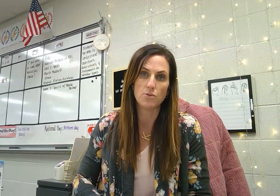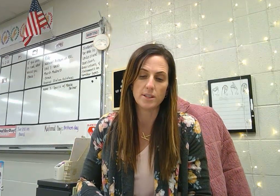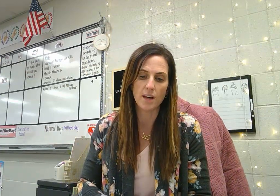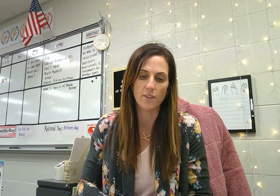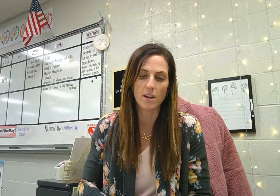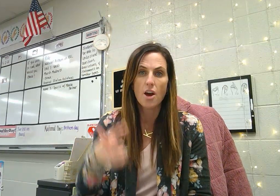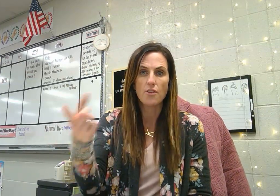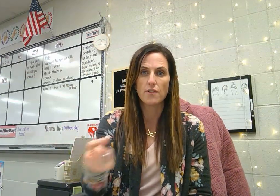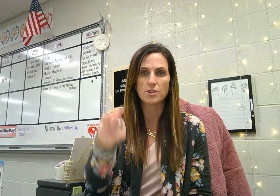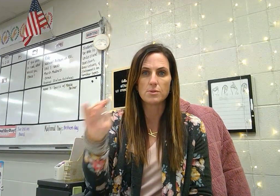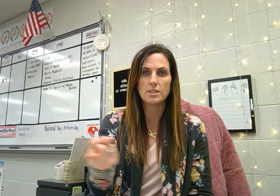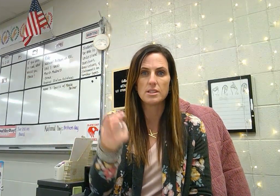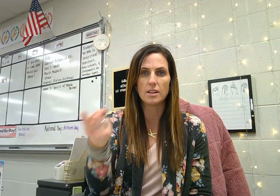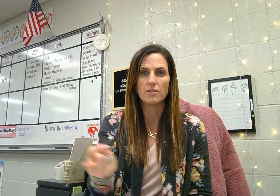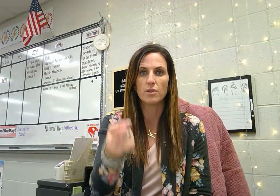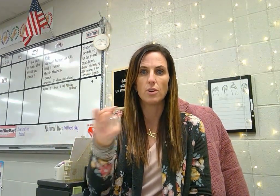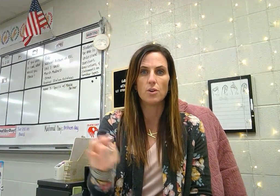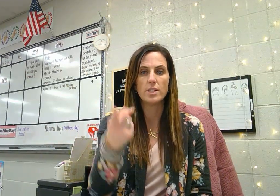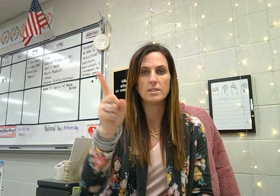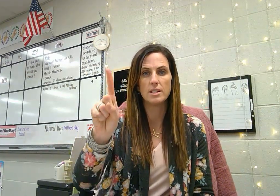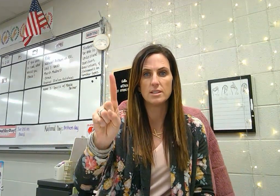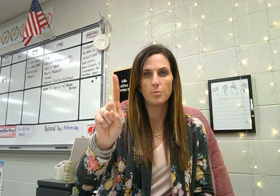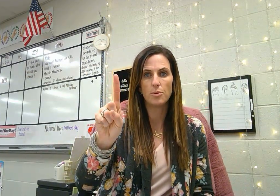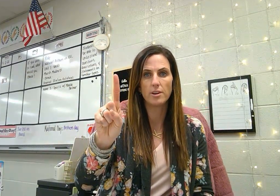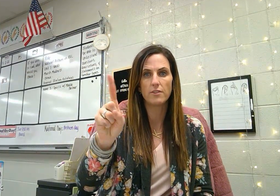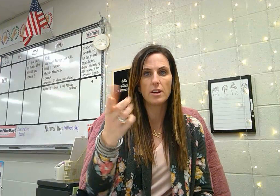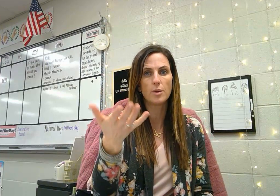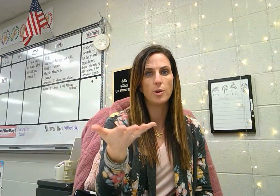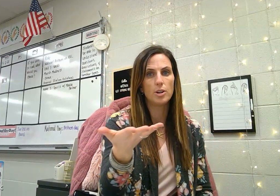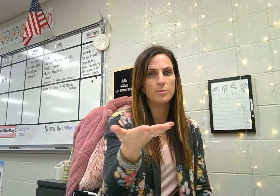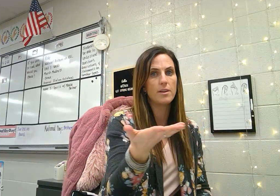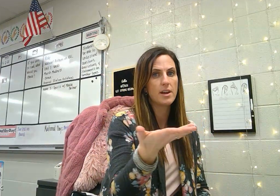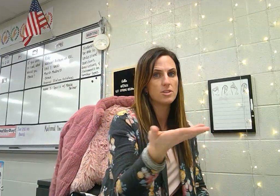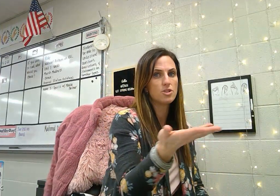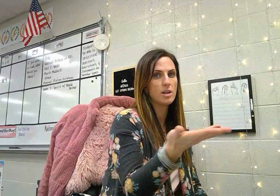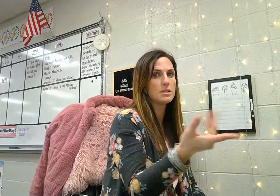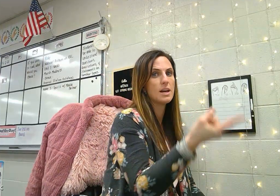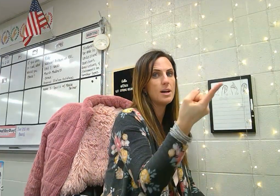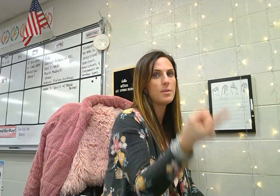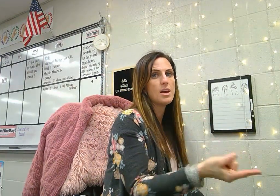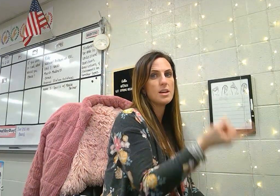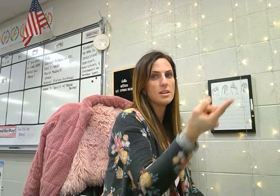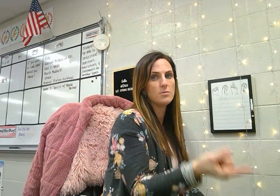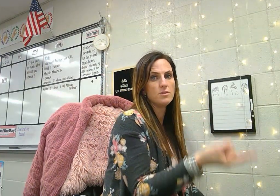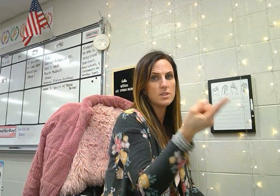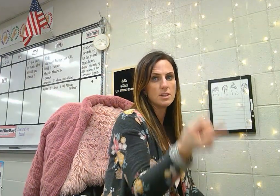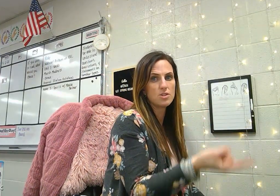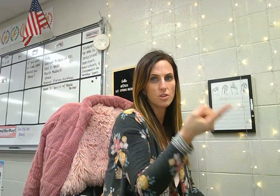Unit 7. The first one is the sign for always. It is a pointer finger palm. Hand shape is up. It moves in a